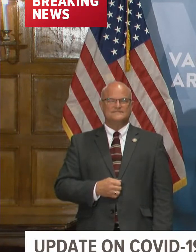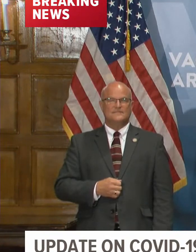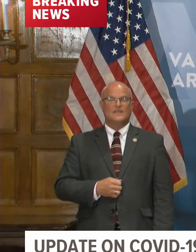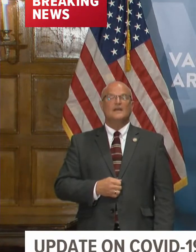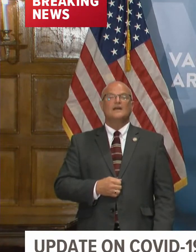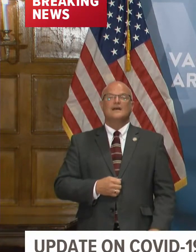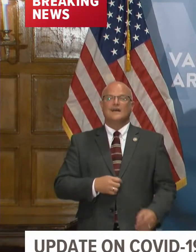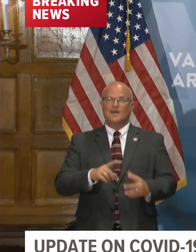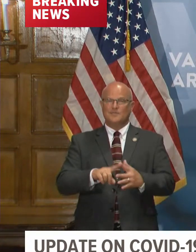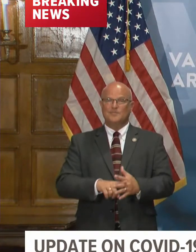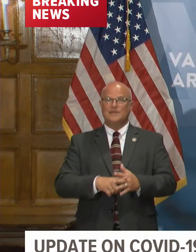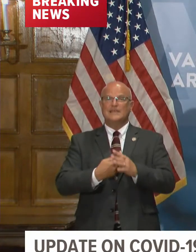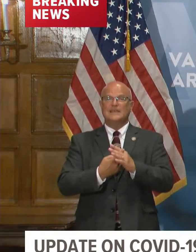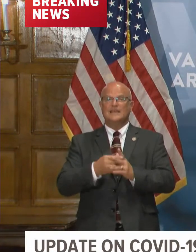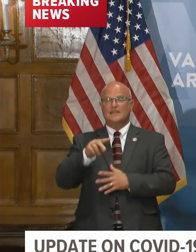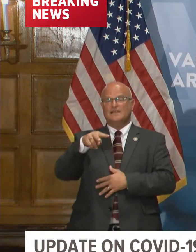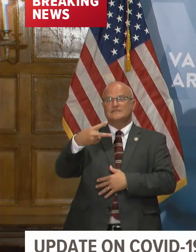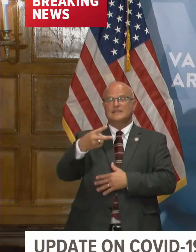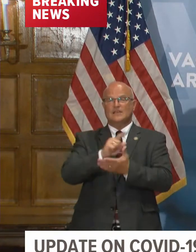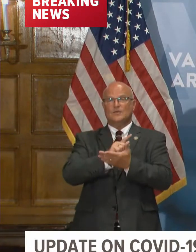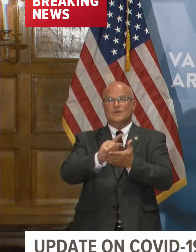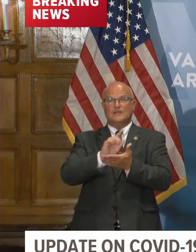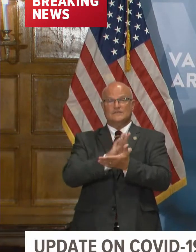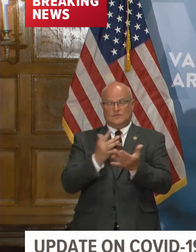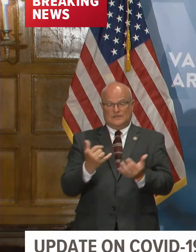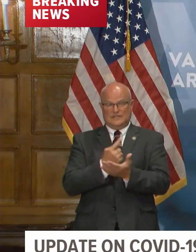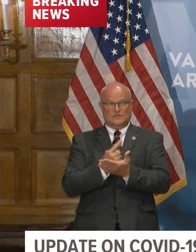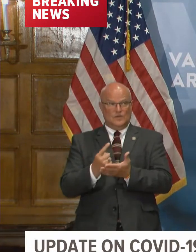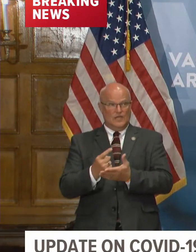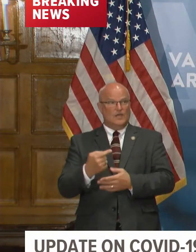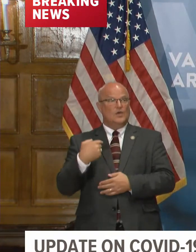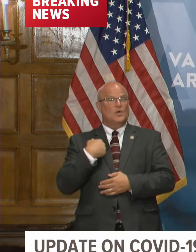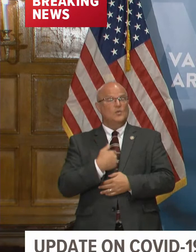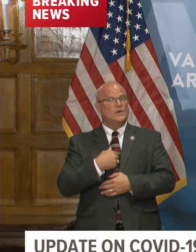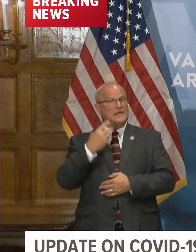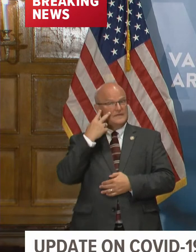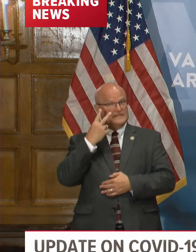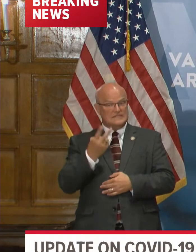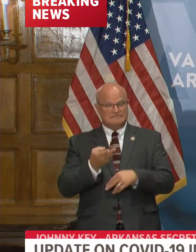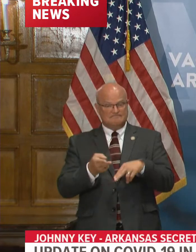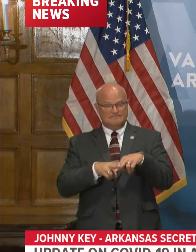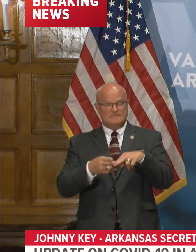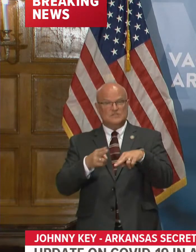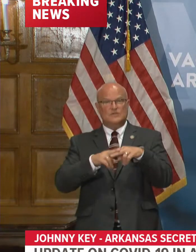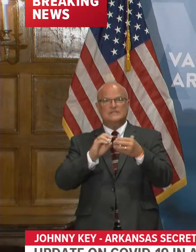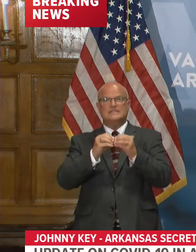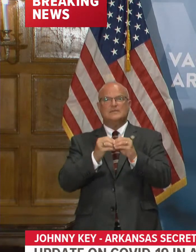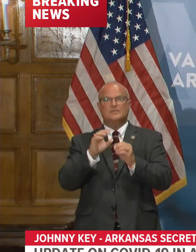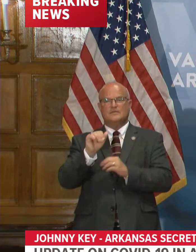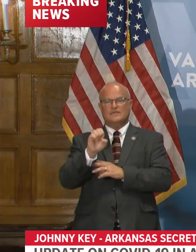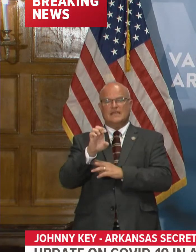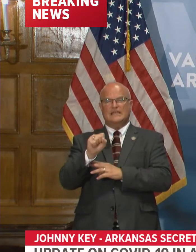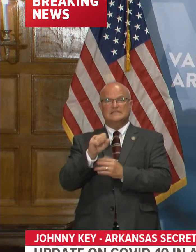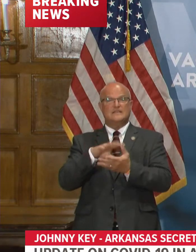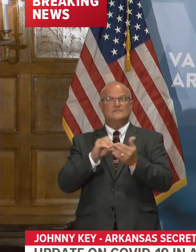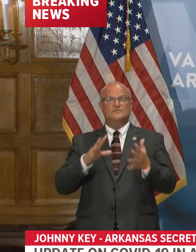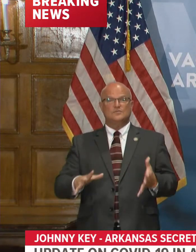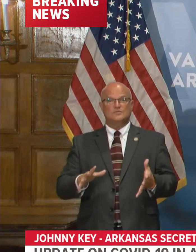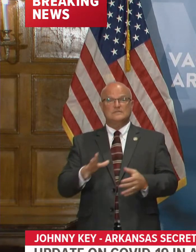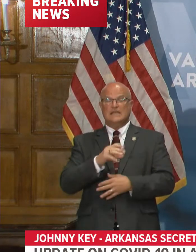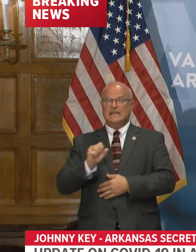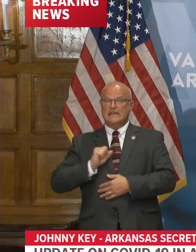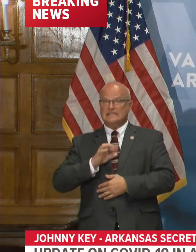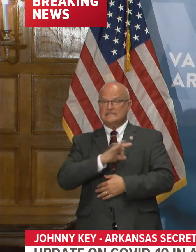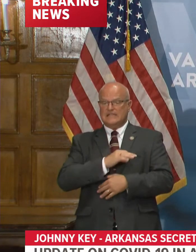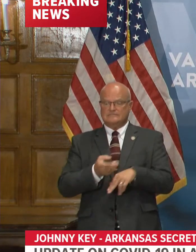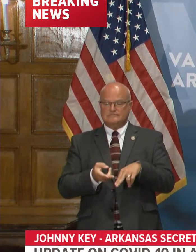As we begin our second week of school this week, we have seen an increase in the number of cases of students and staff. It